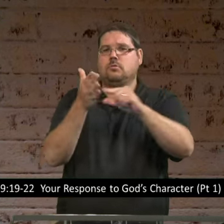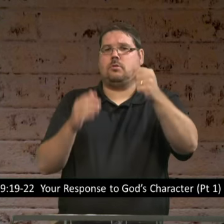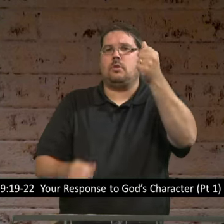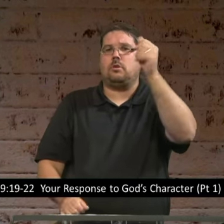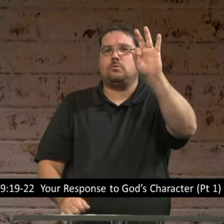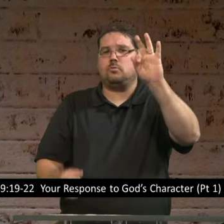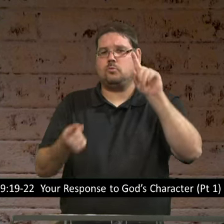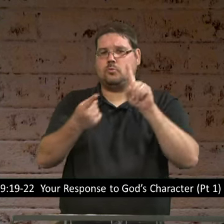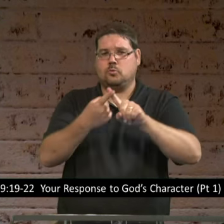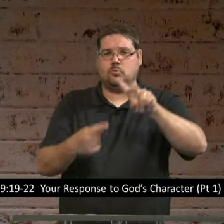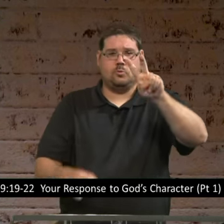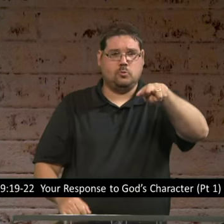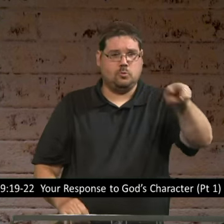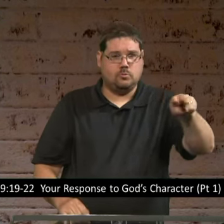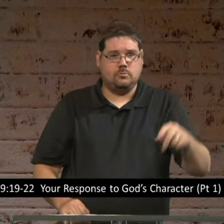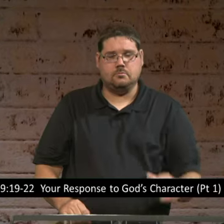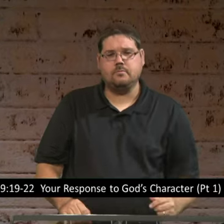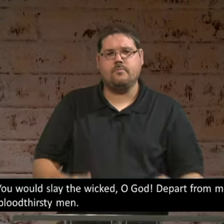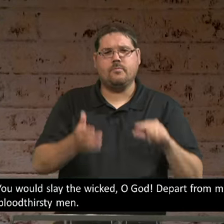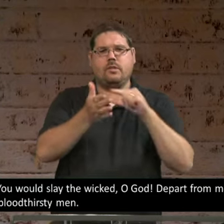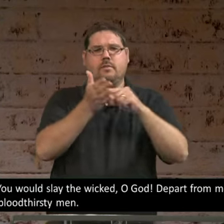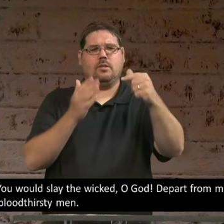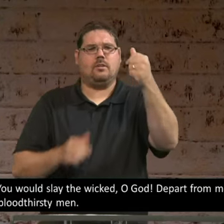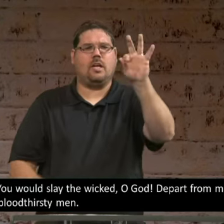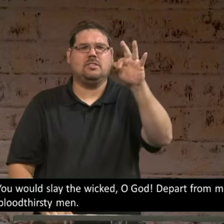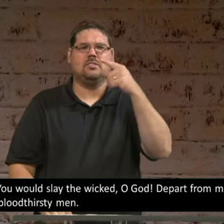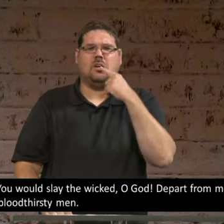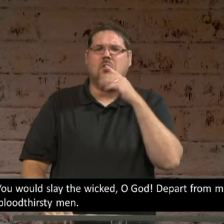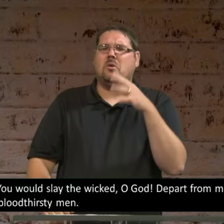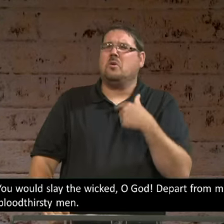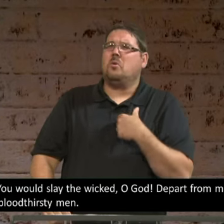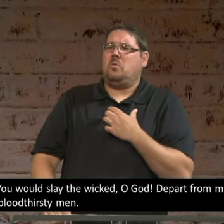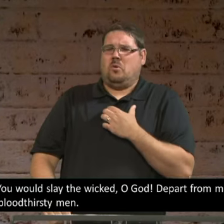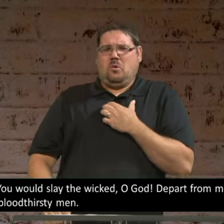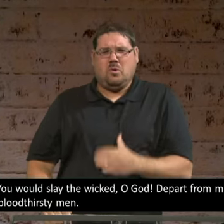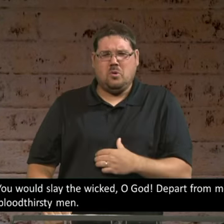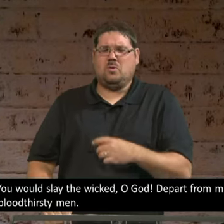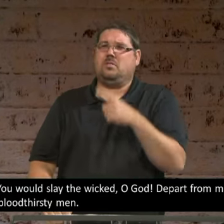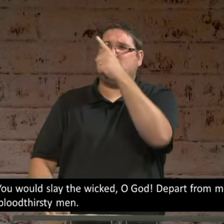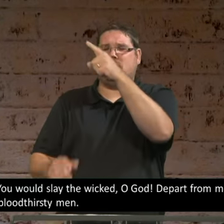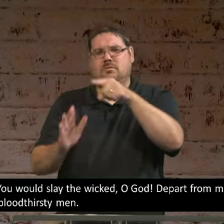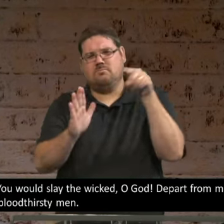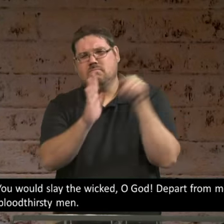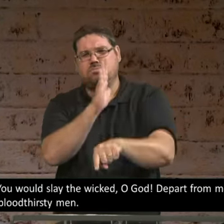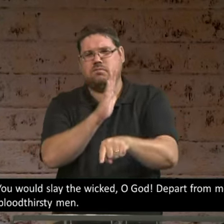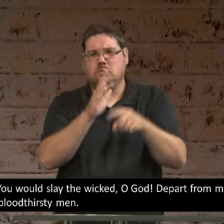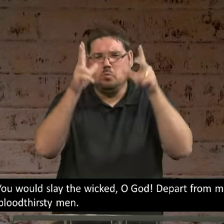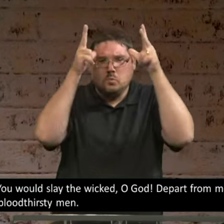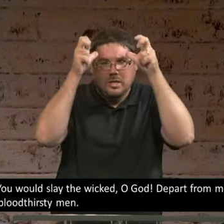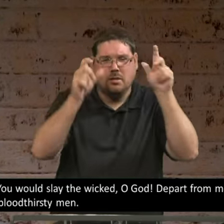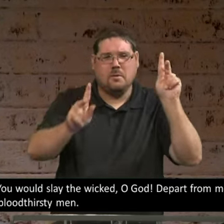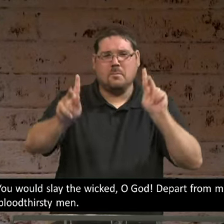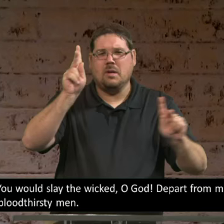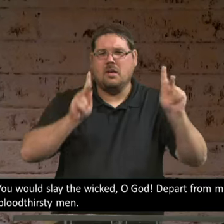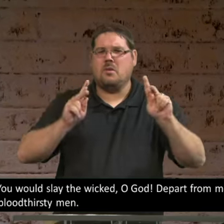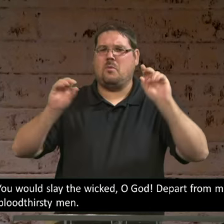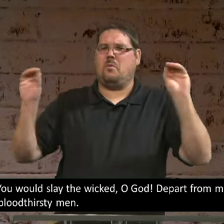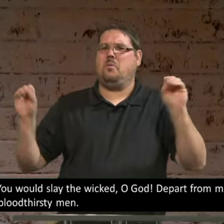Psalm 139, verses 19 through 22. Verse 19, "Oh, that you would slay